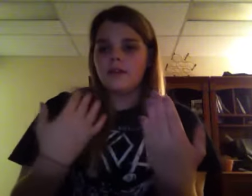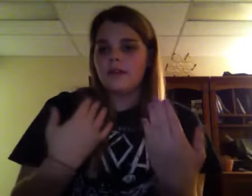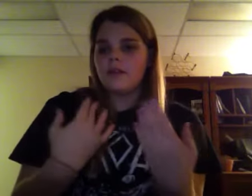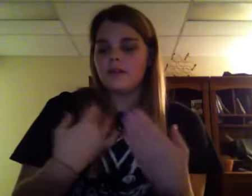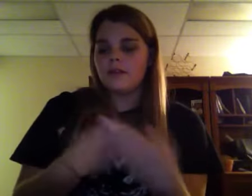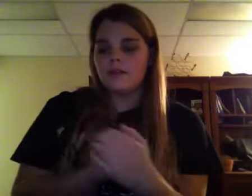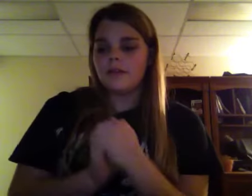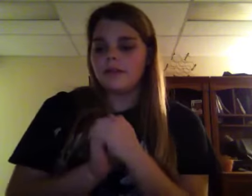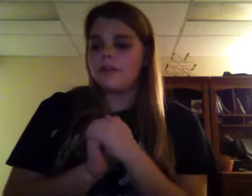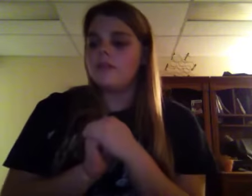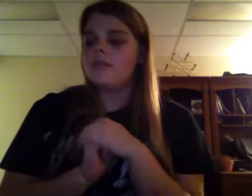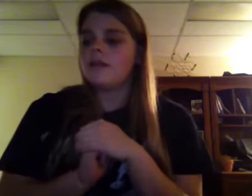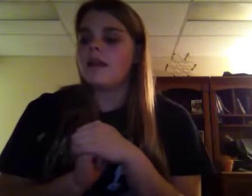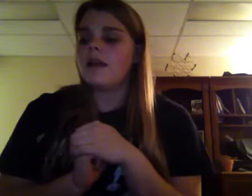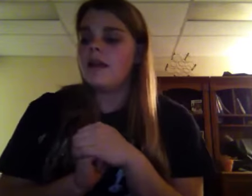easy translation to get.